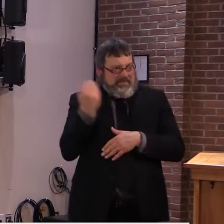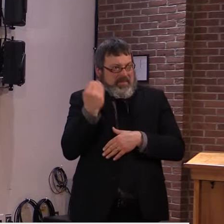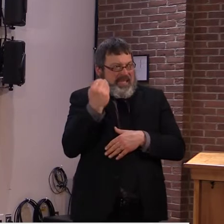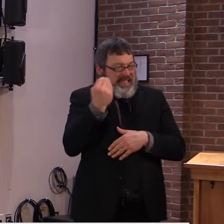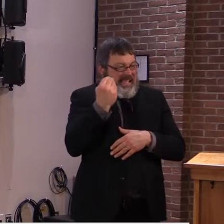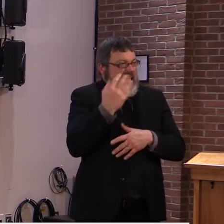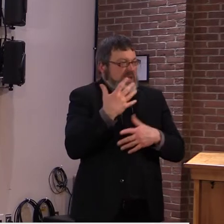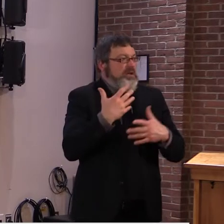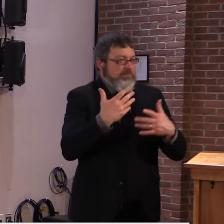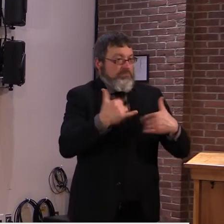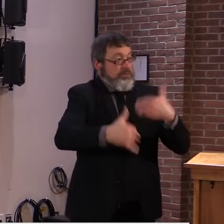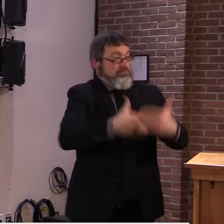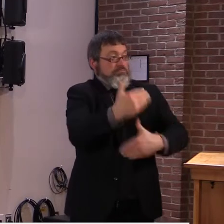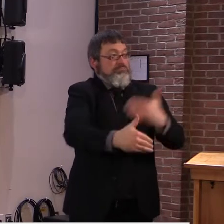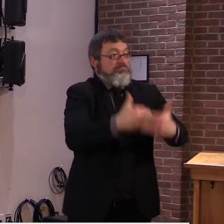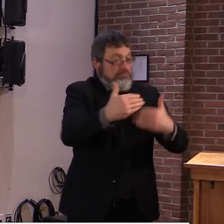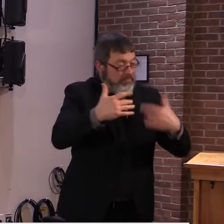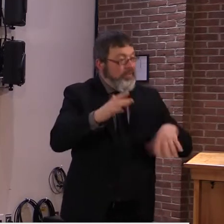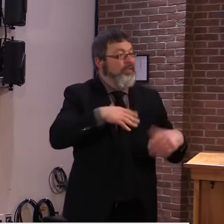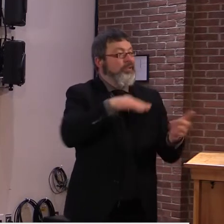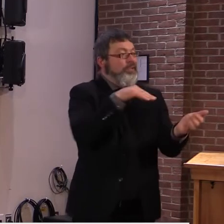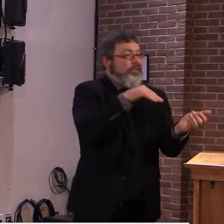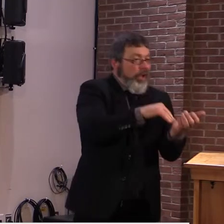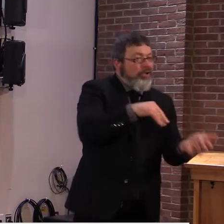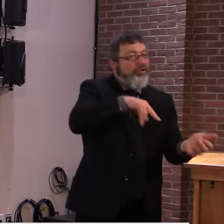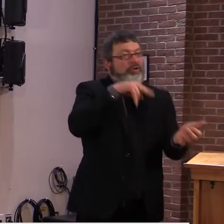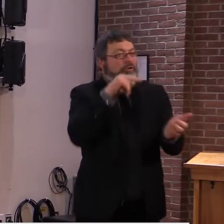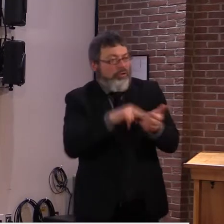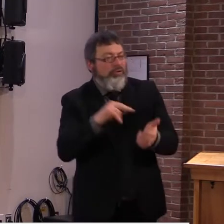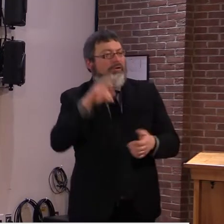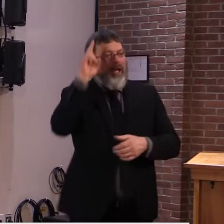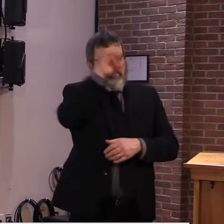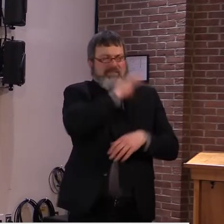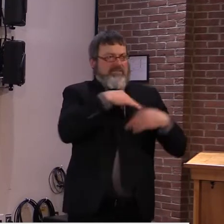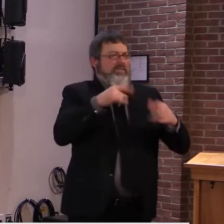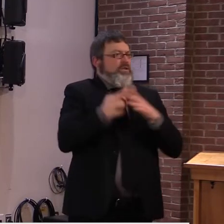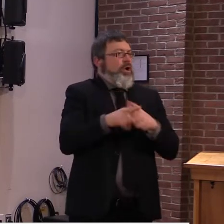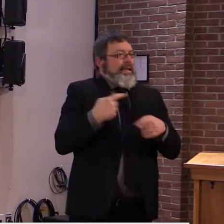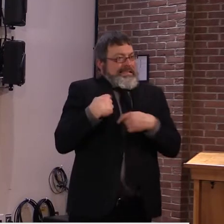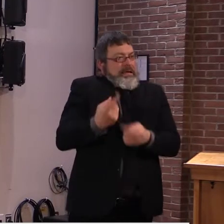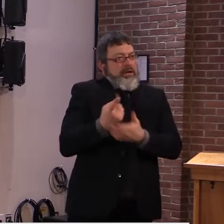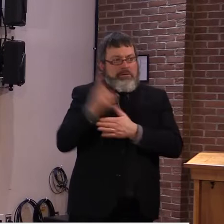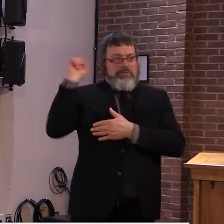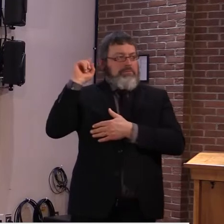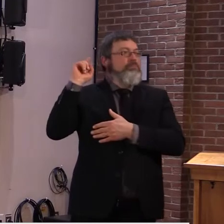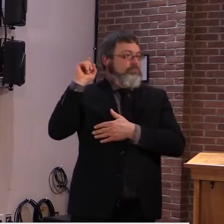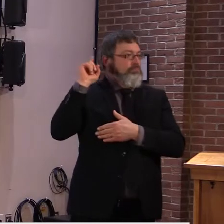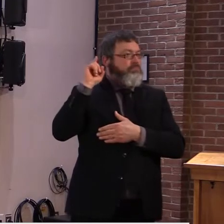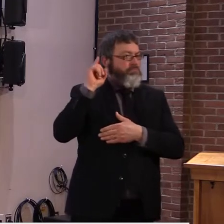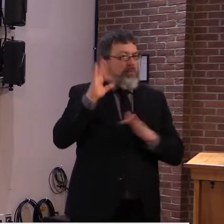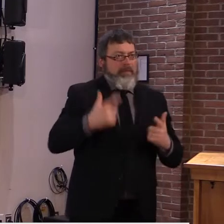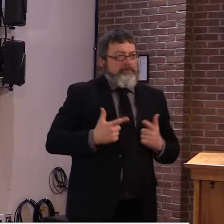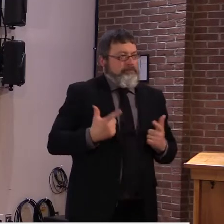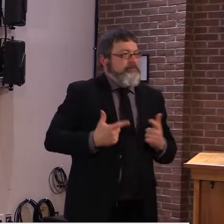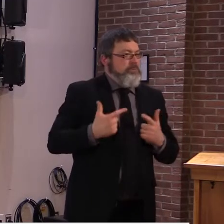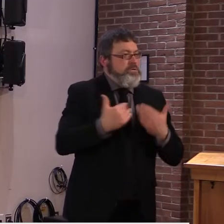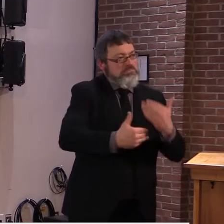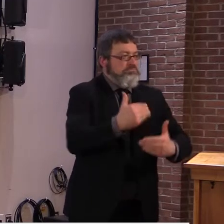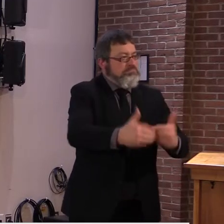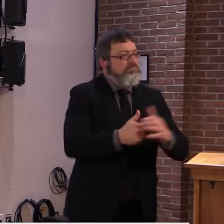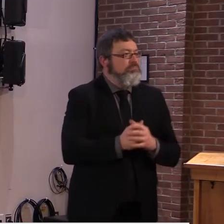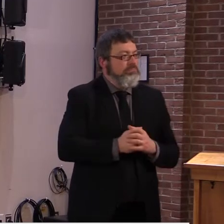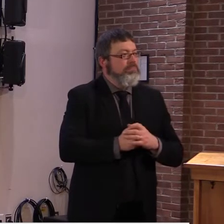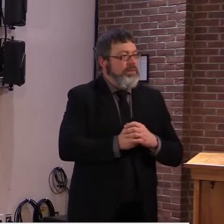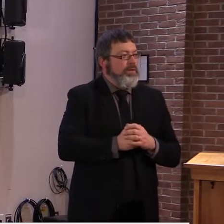Earlier this week, the Advisory Committee on Immunization Practices made recommendations for populations to be included in Phase